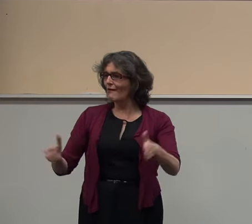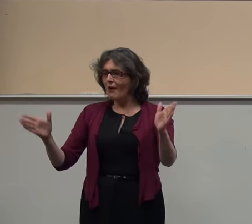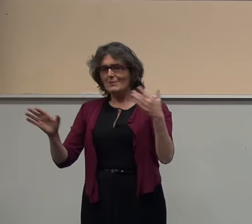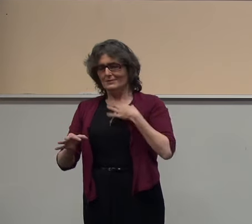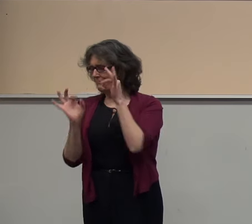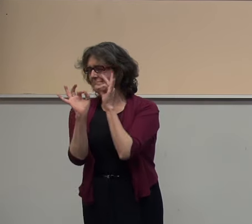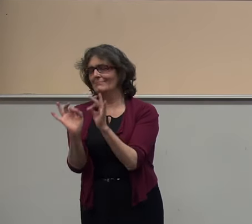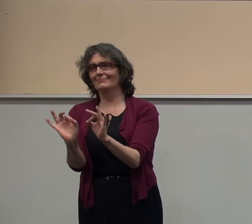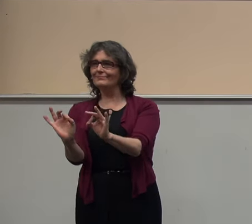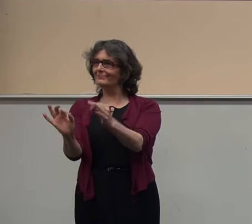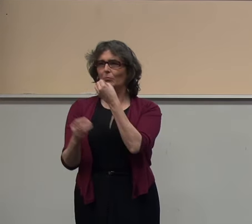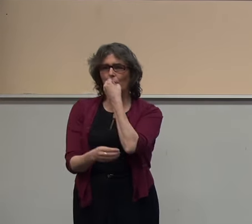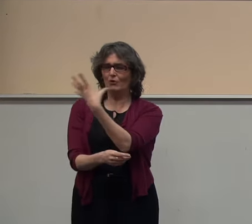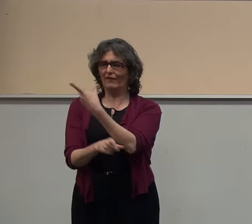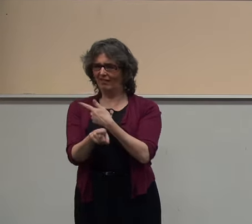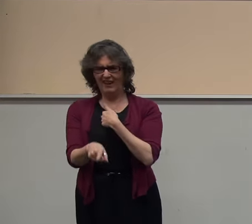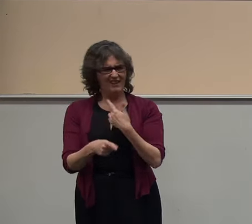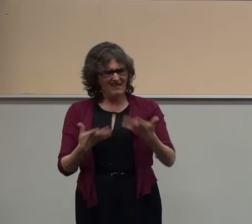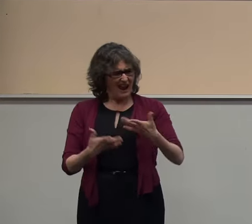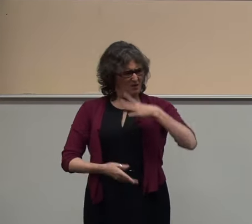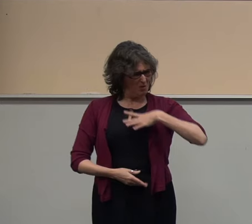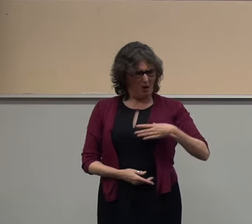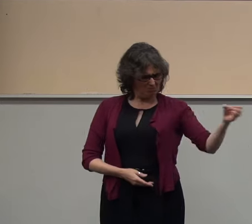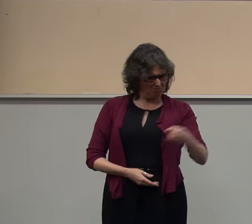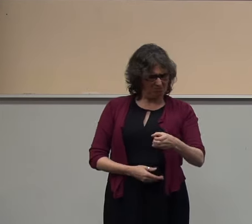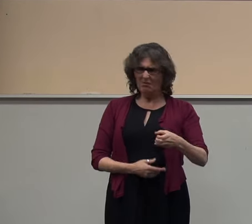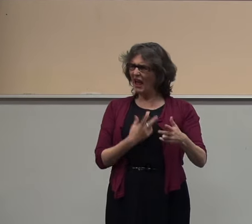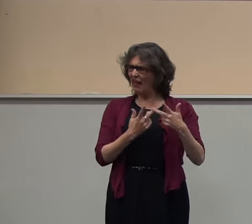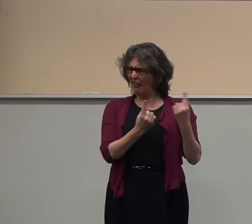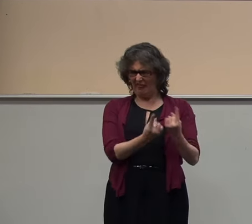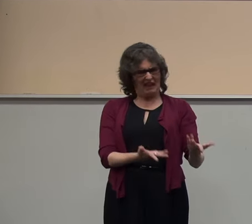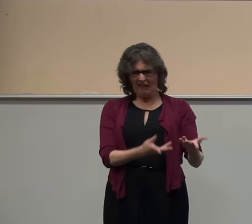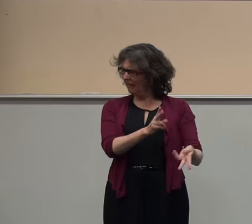it. And I think to be fair.